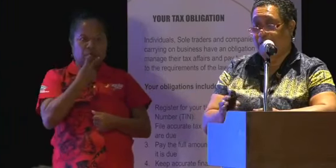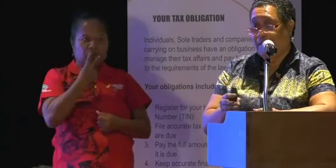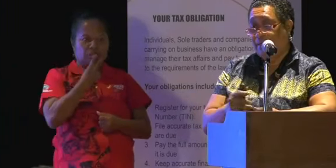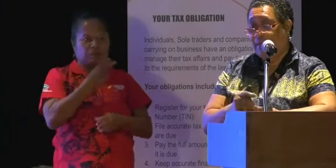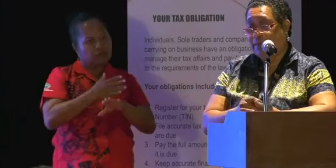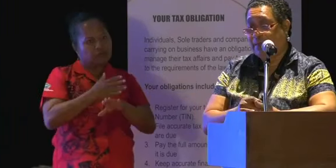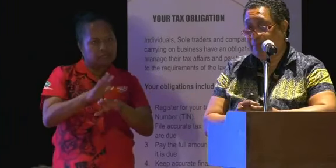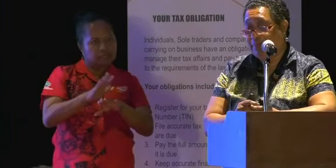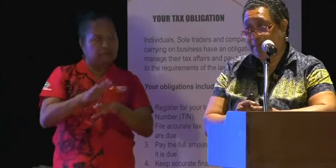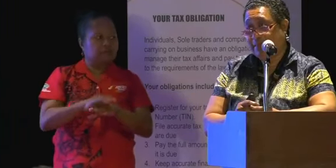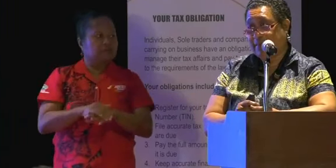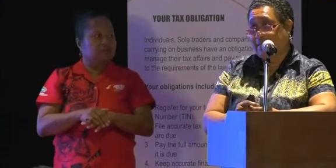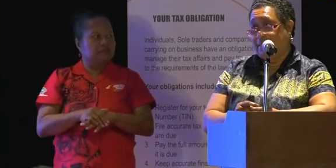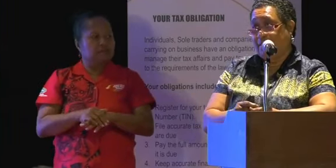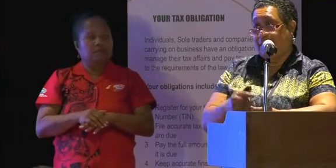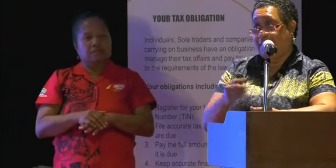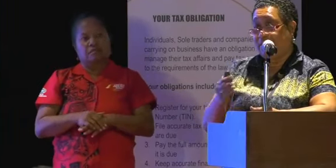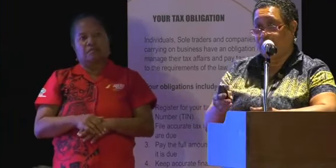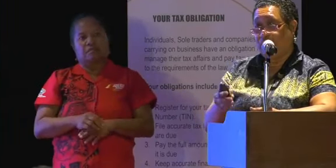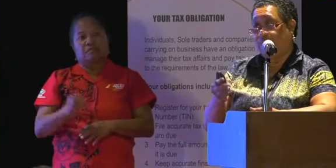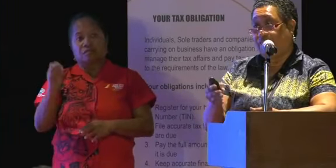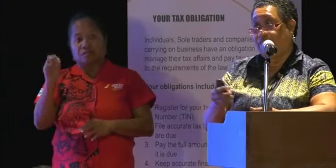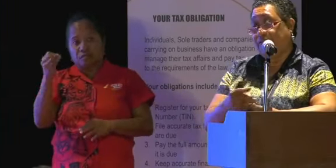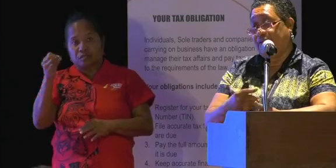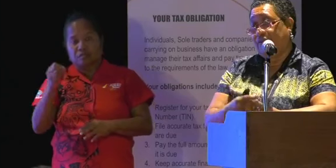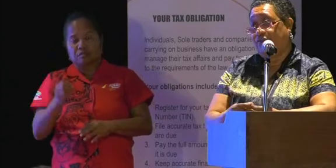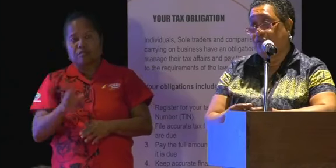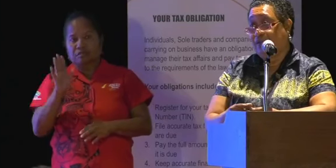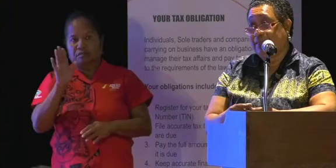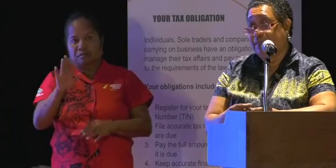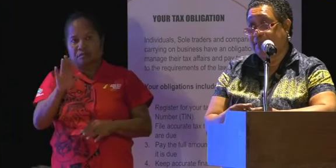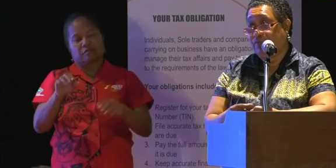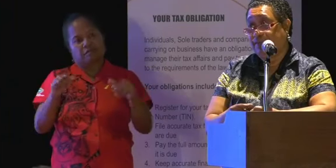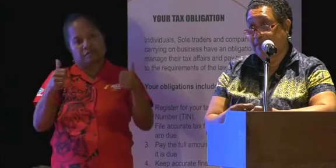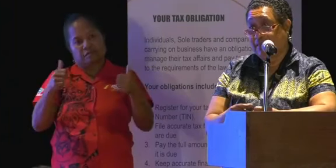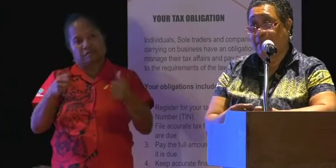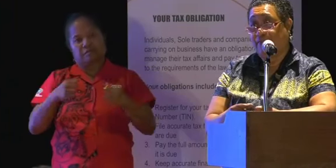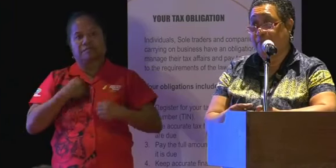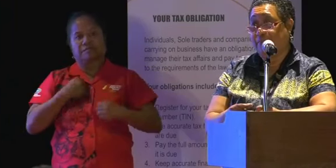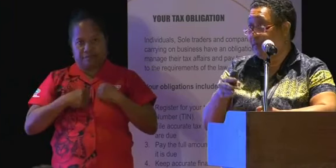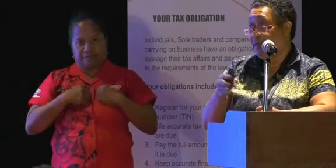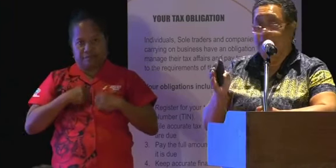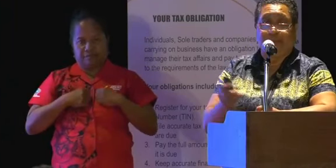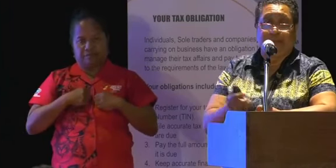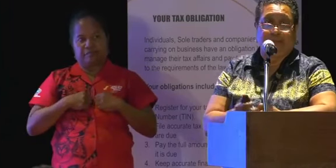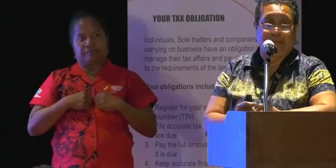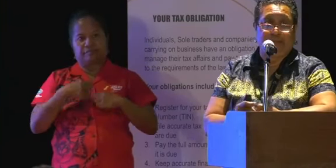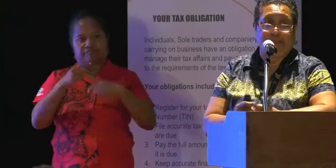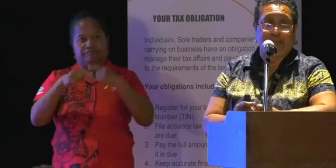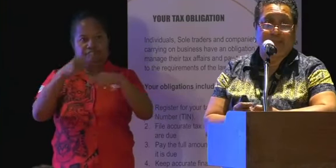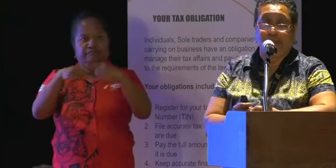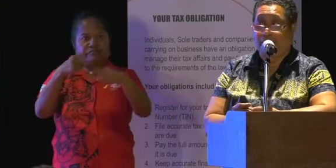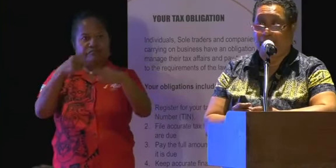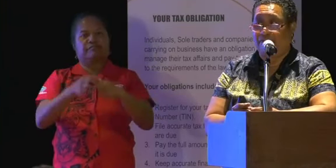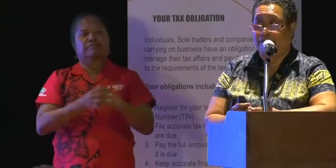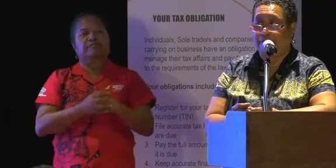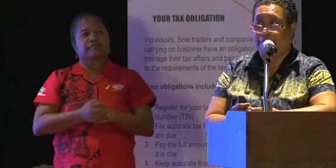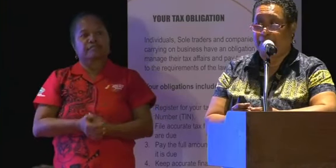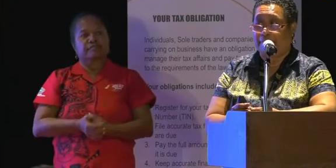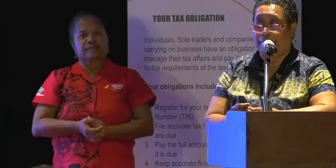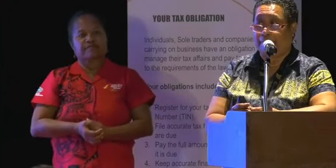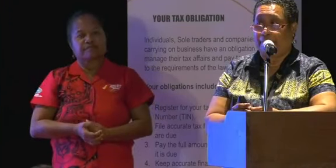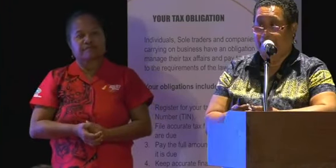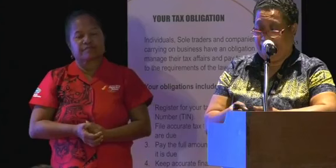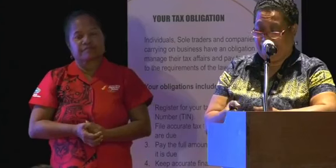to minimize the issues of fraudulent CFCs that have been circulating in the